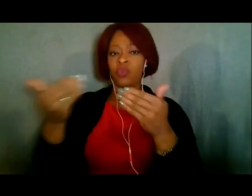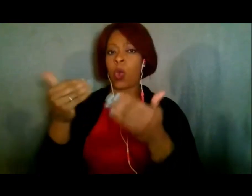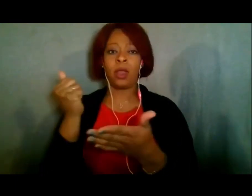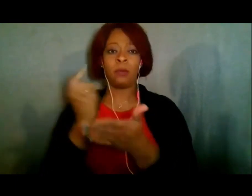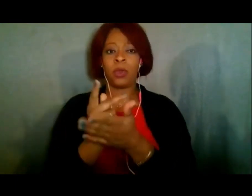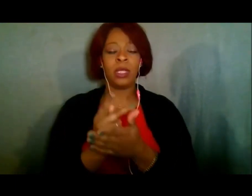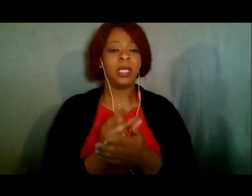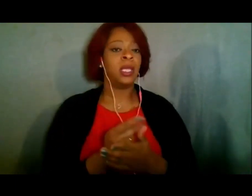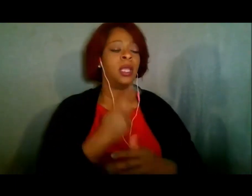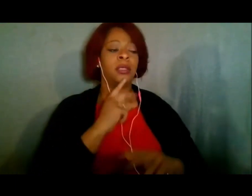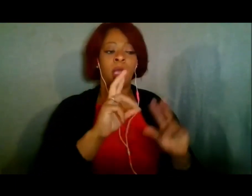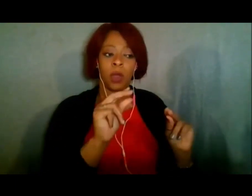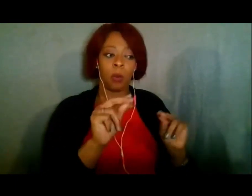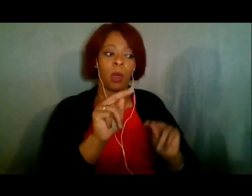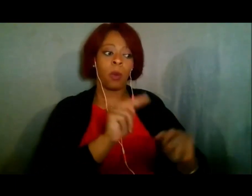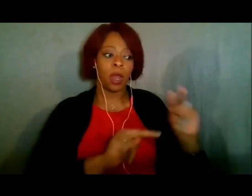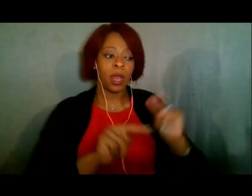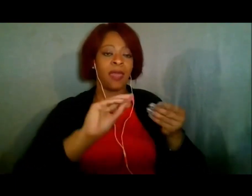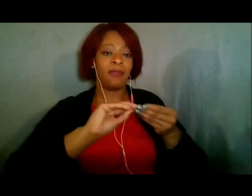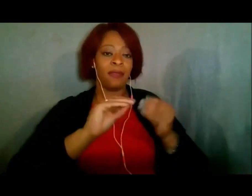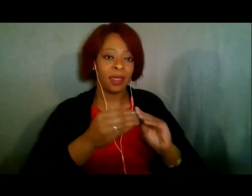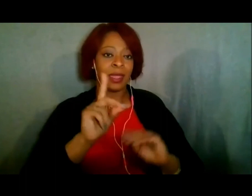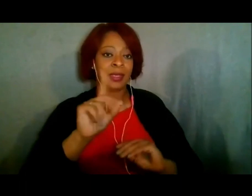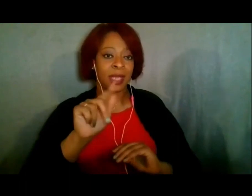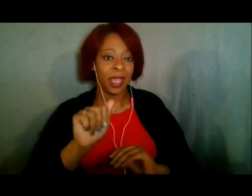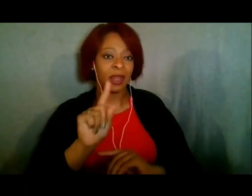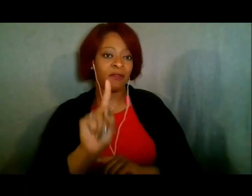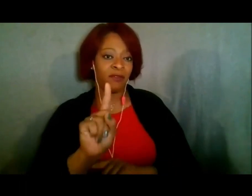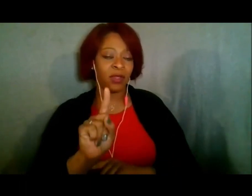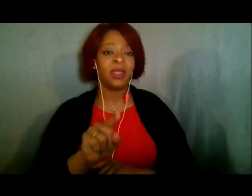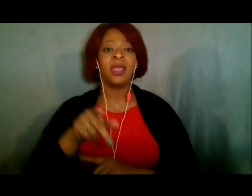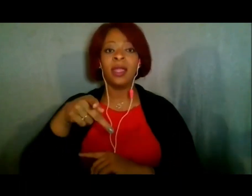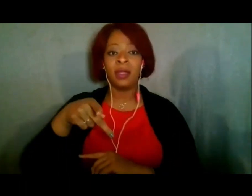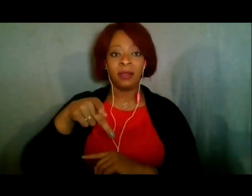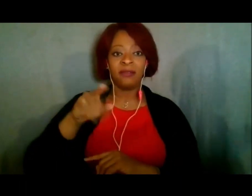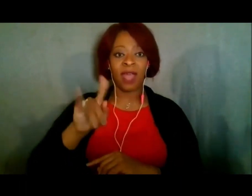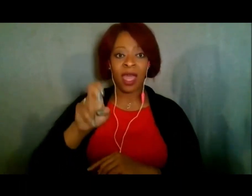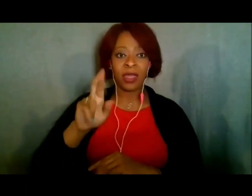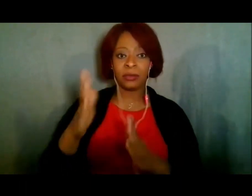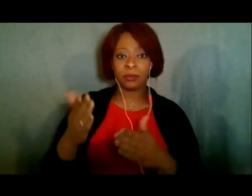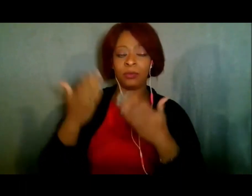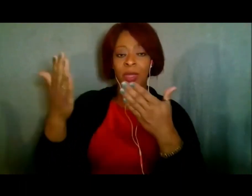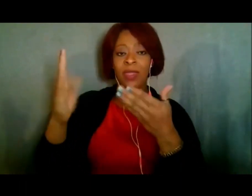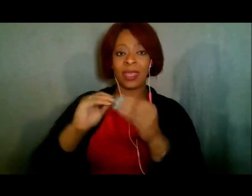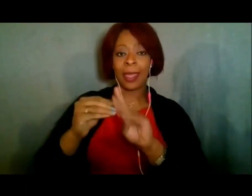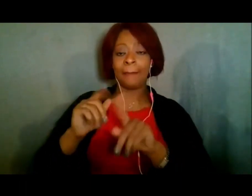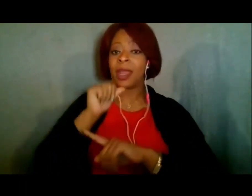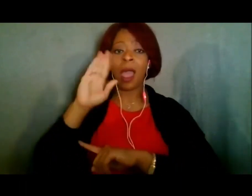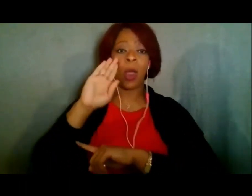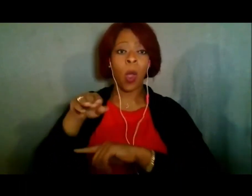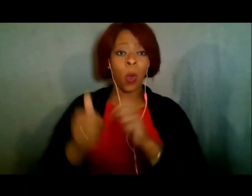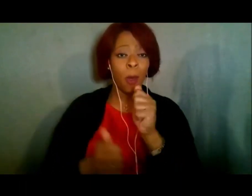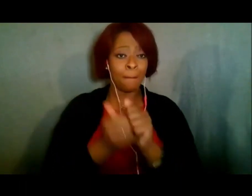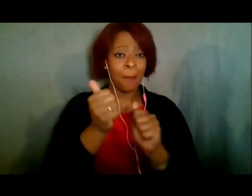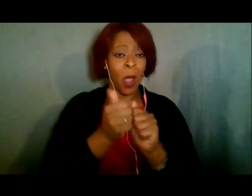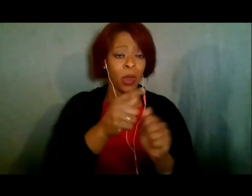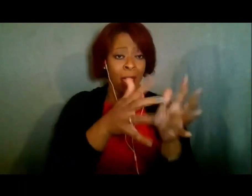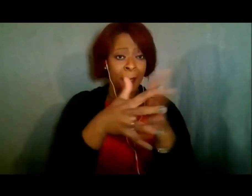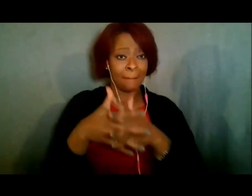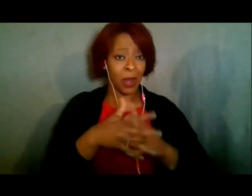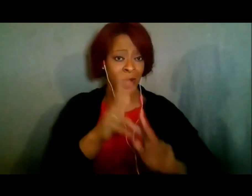said no, not till we look at the data. So Pfizer presented their data, but unbeknownst to most of the